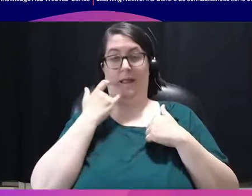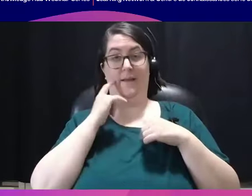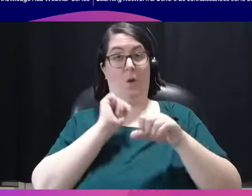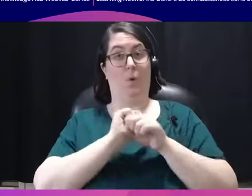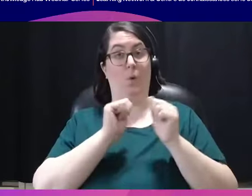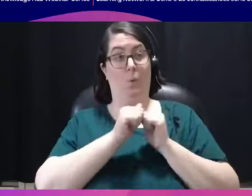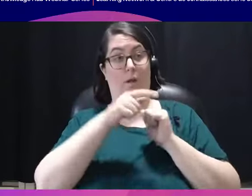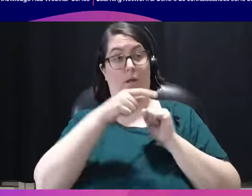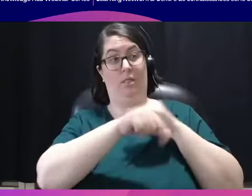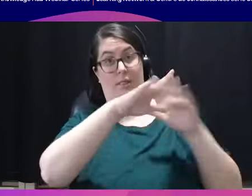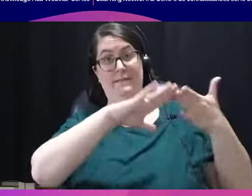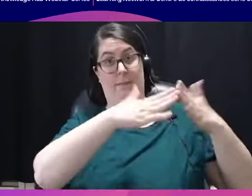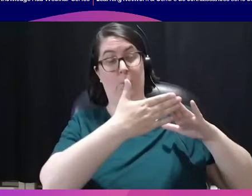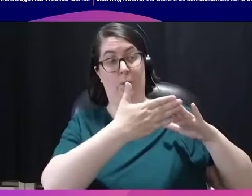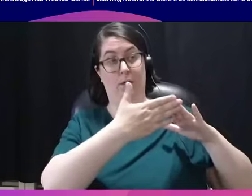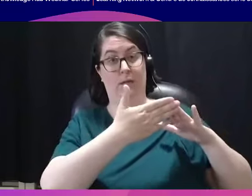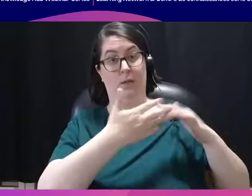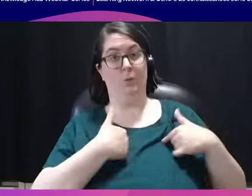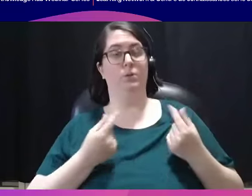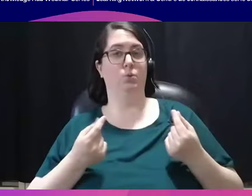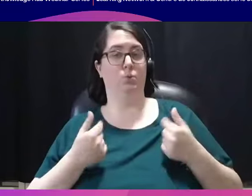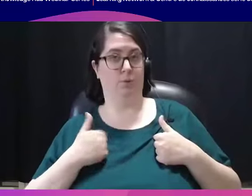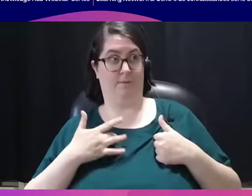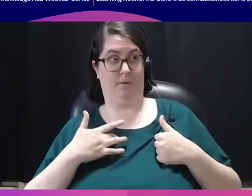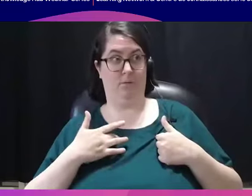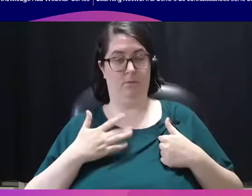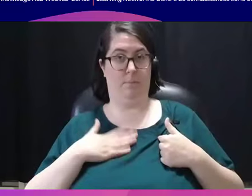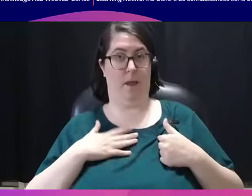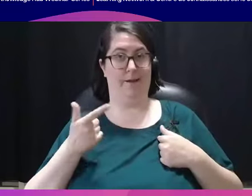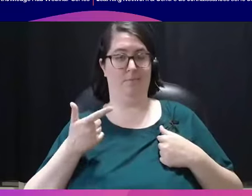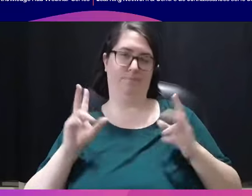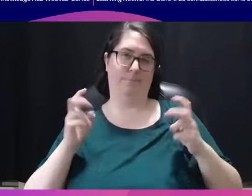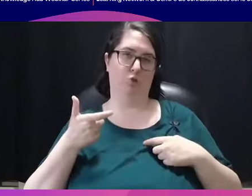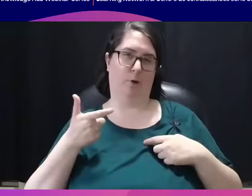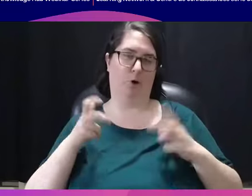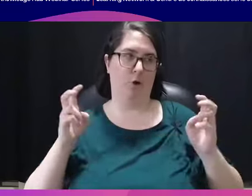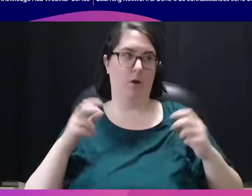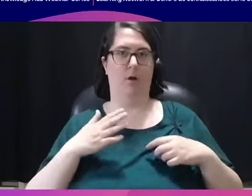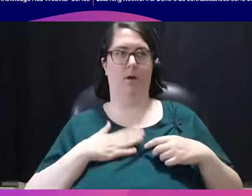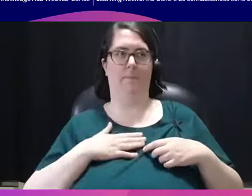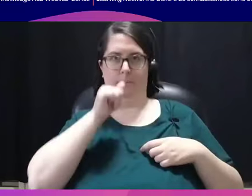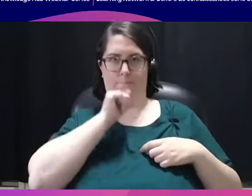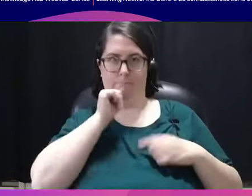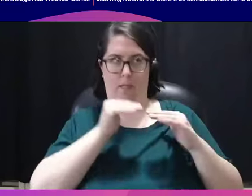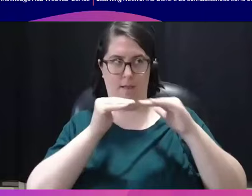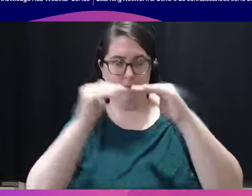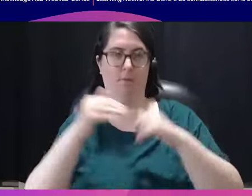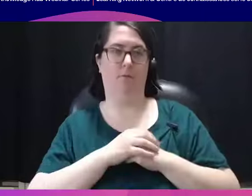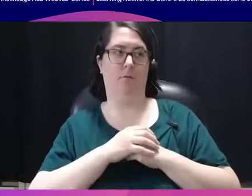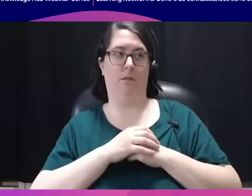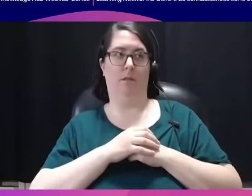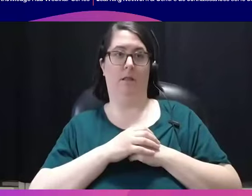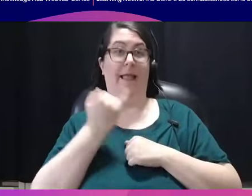within this context. This means being aware of your own triggers and your own thresholds. Do this work if